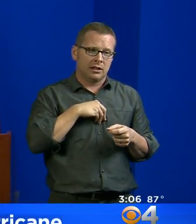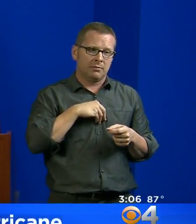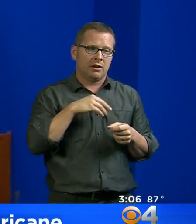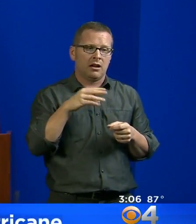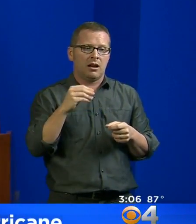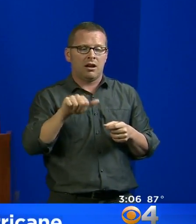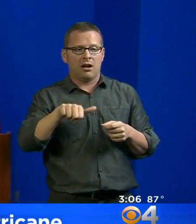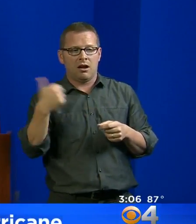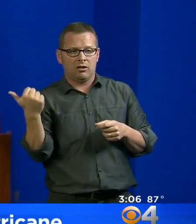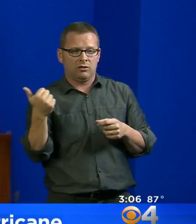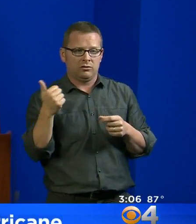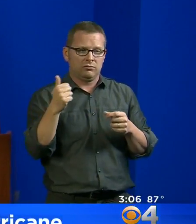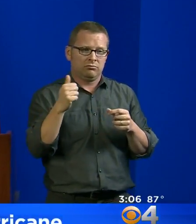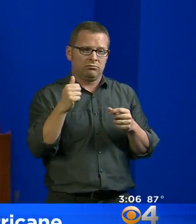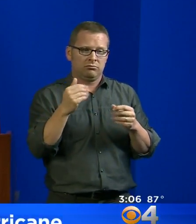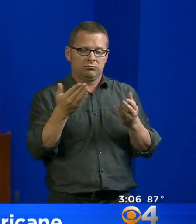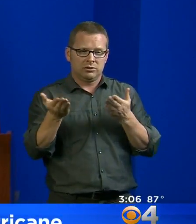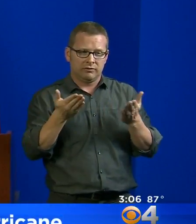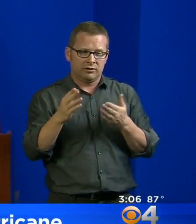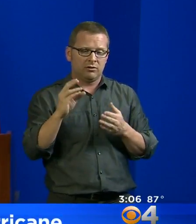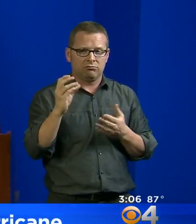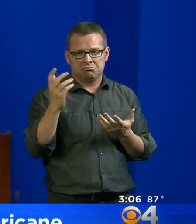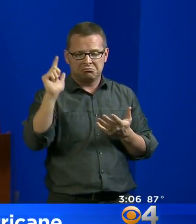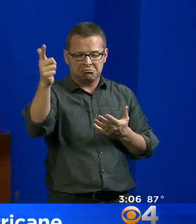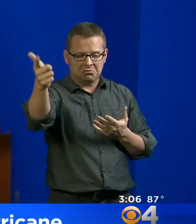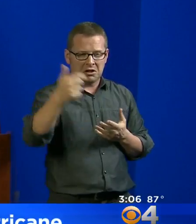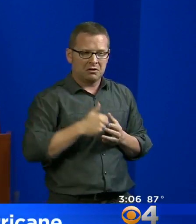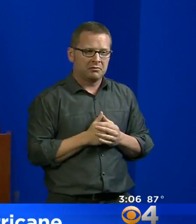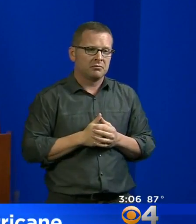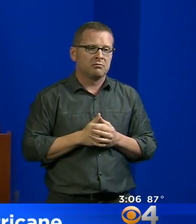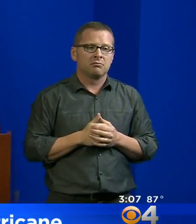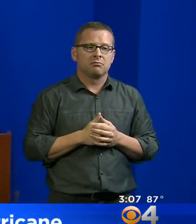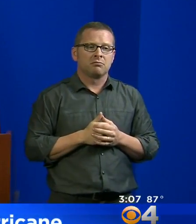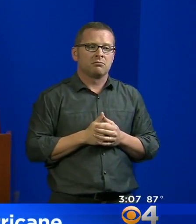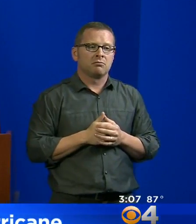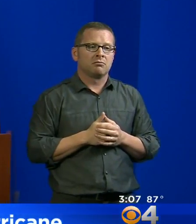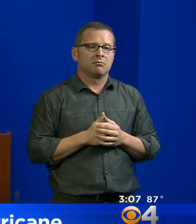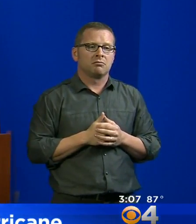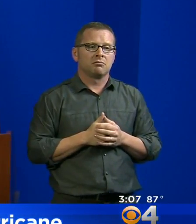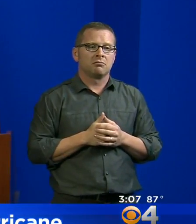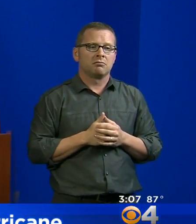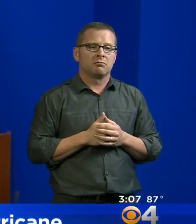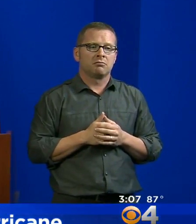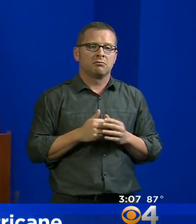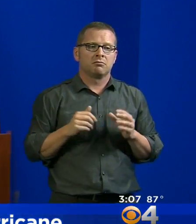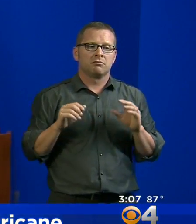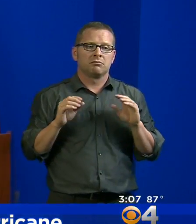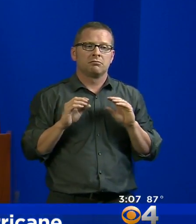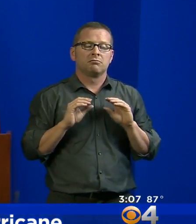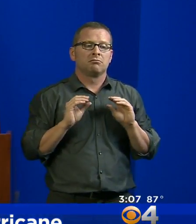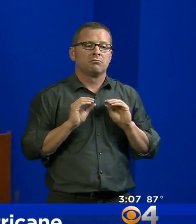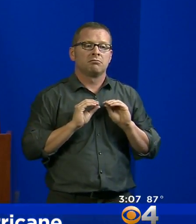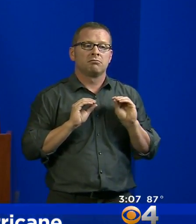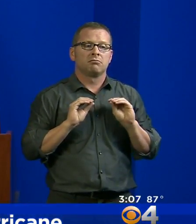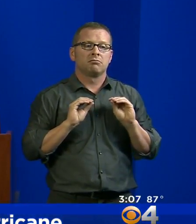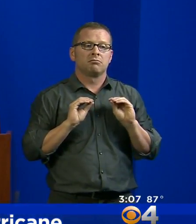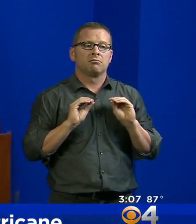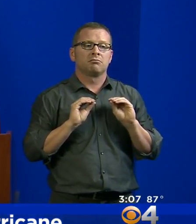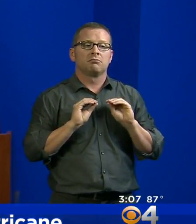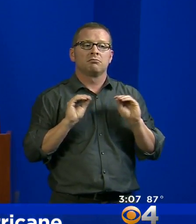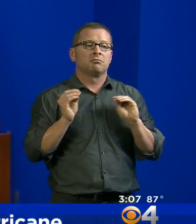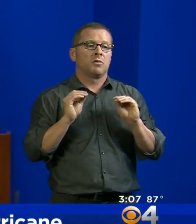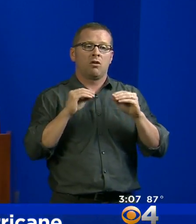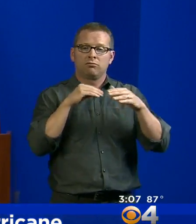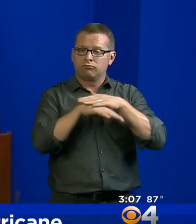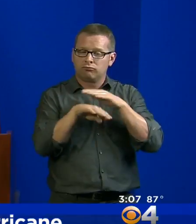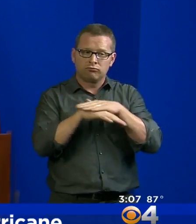preparing county storm drains to minimize any flooding impact on county roadways. Broward County will begin staging heavy equipment